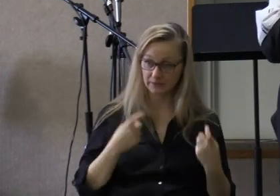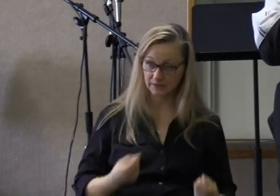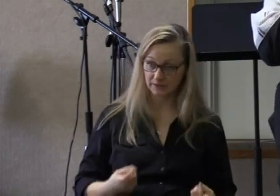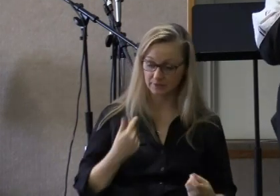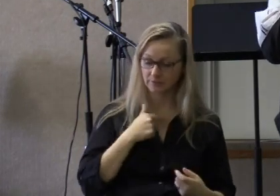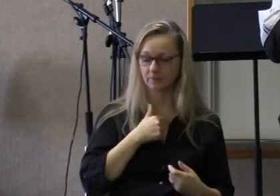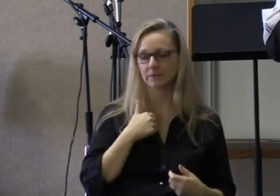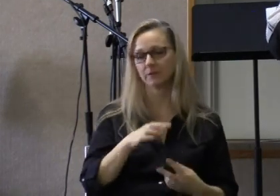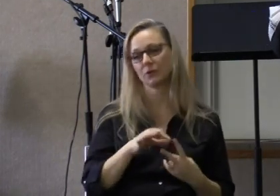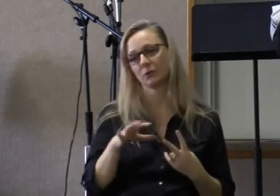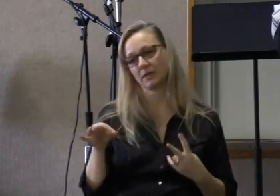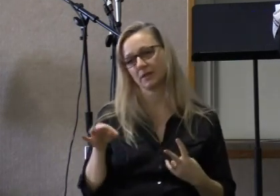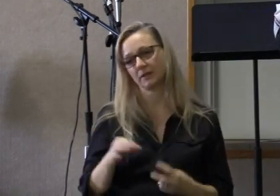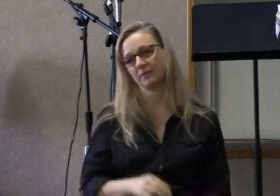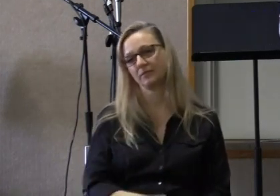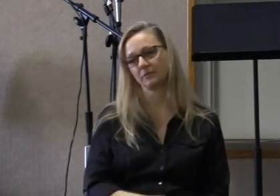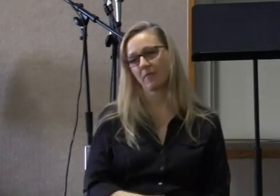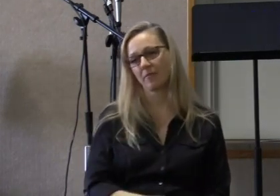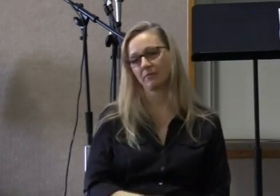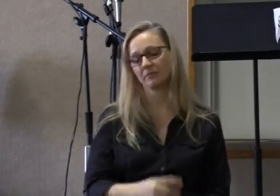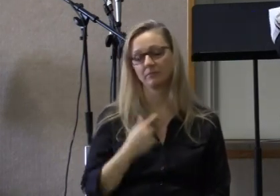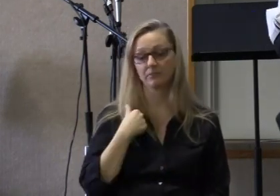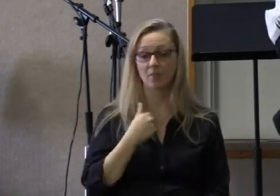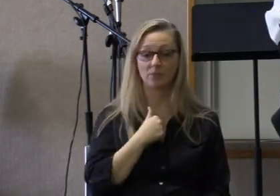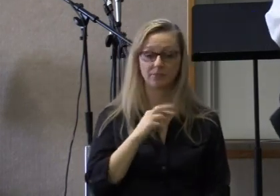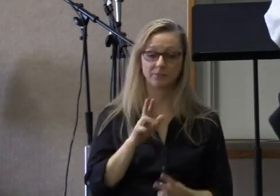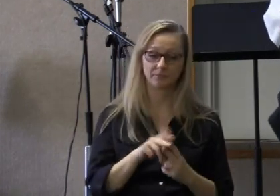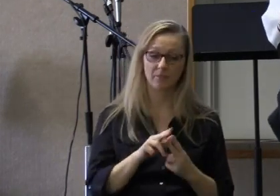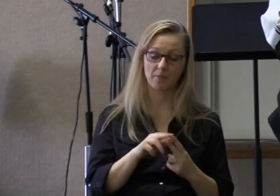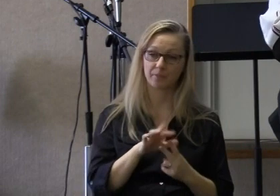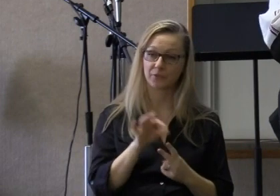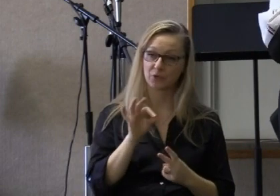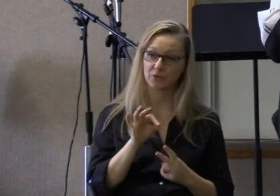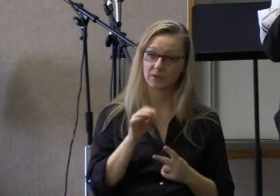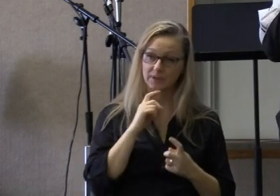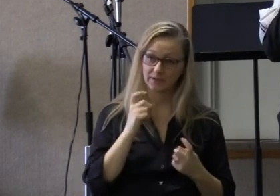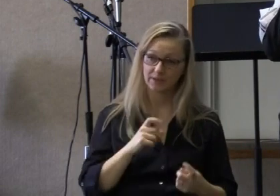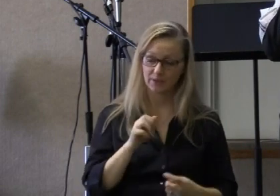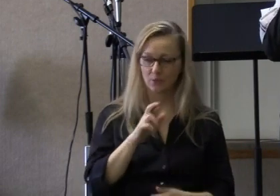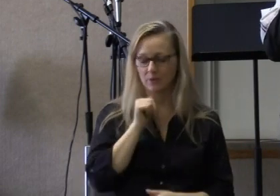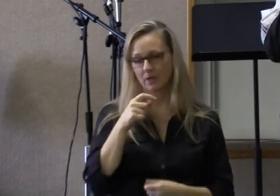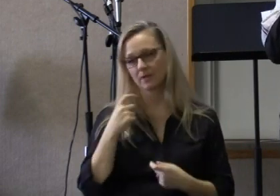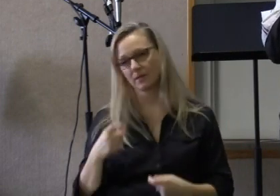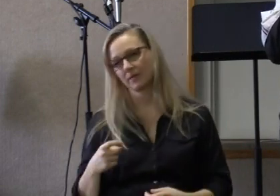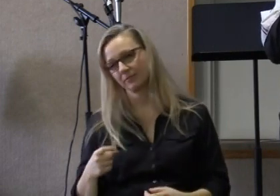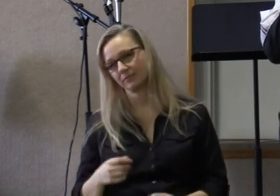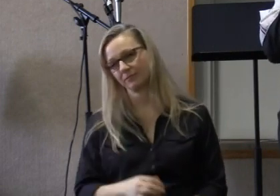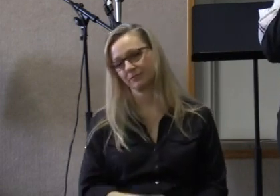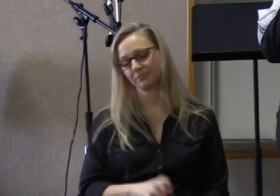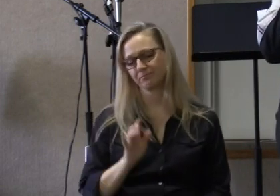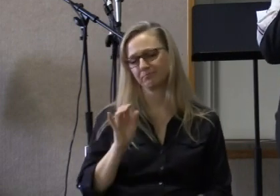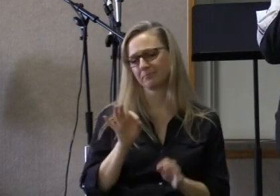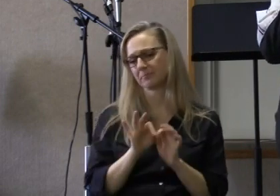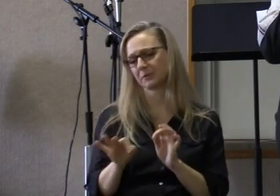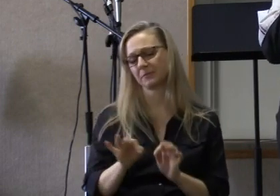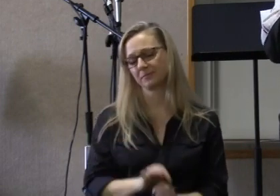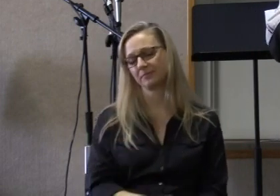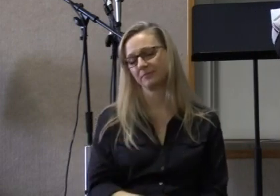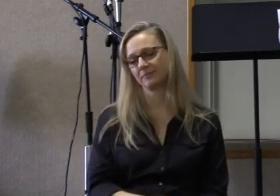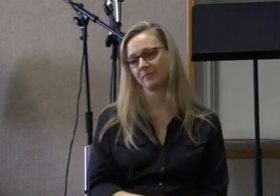choice. We can either choose to sin or we can choose to not sin. It's just that simple, isn't